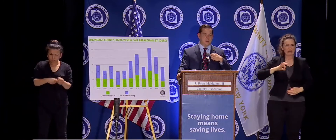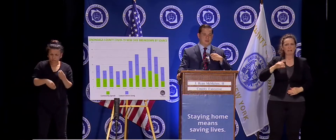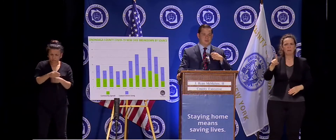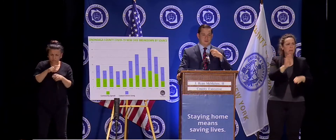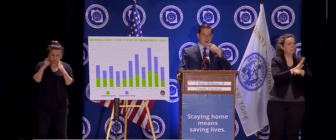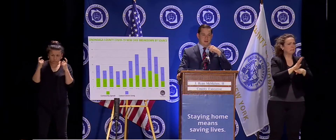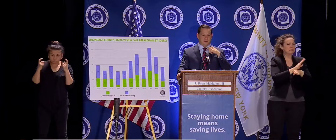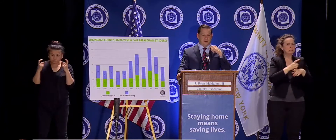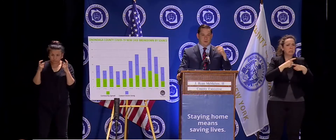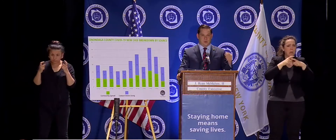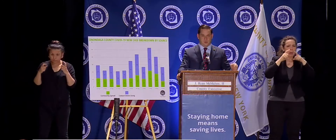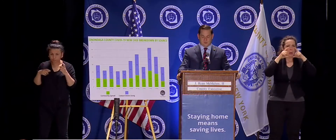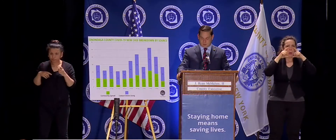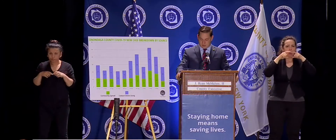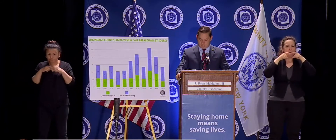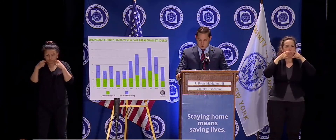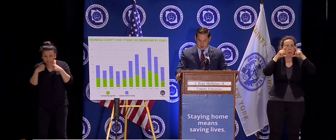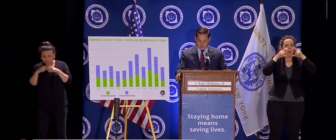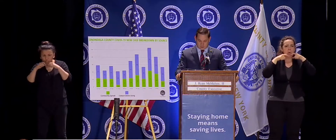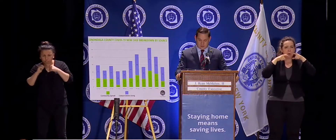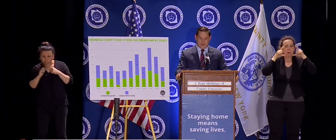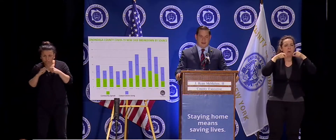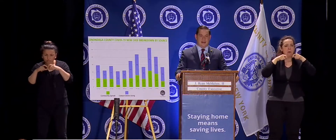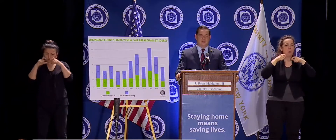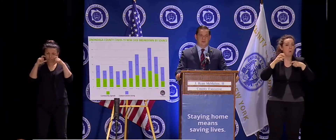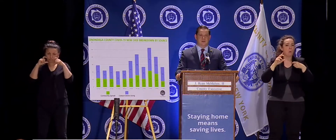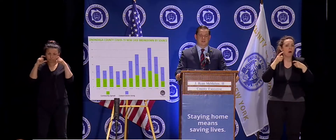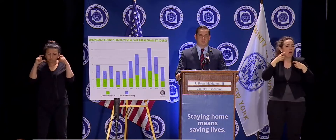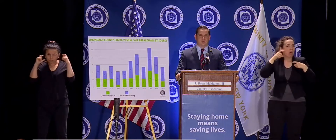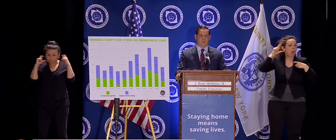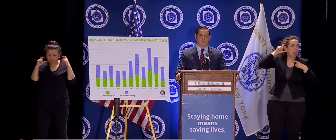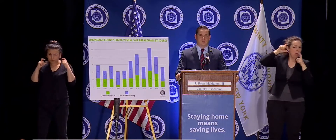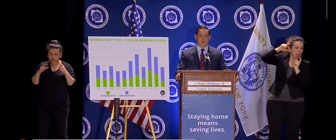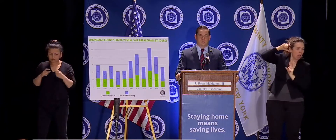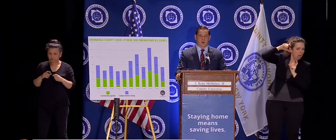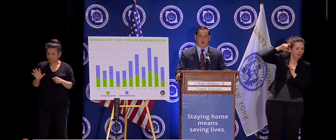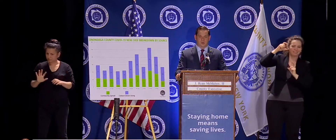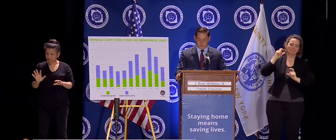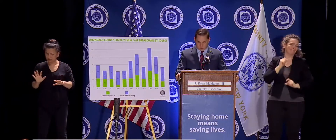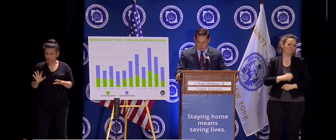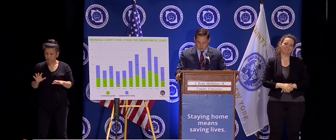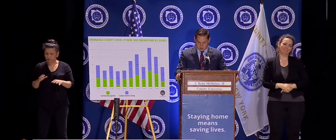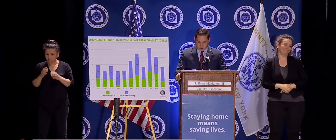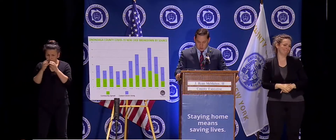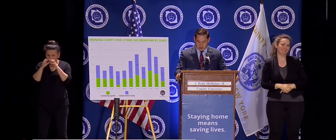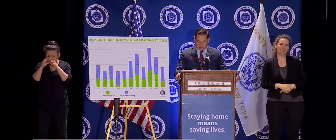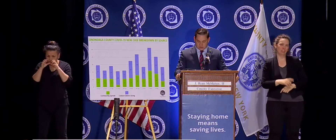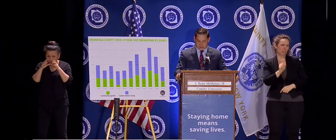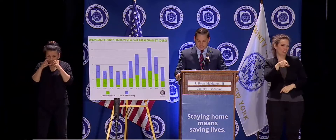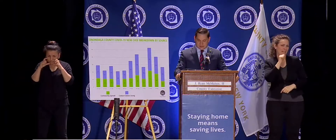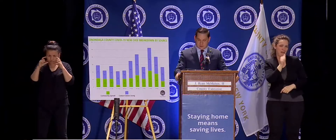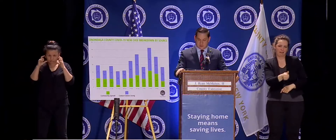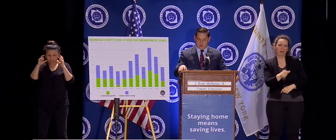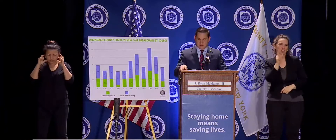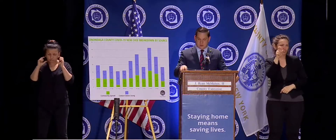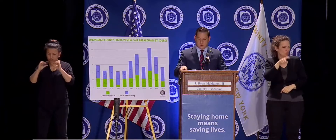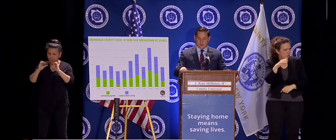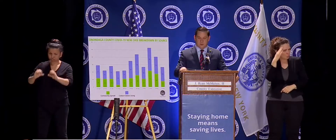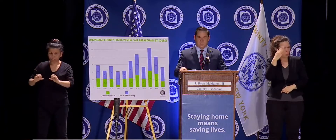on their neck or not covering their nose. Certainly that kind of defeats the purpose overall. So please,